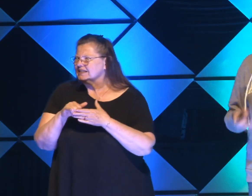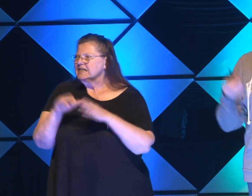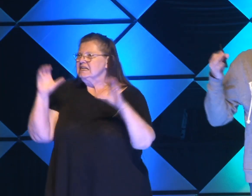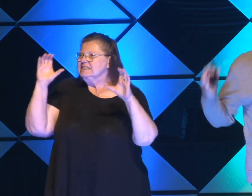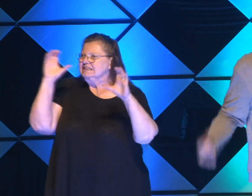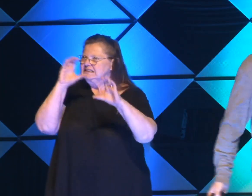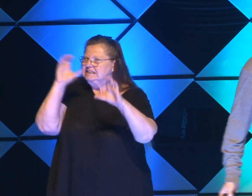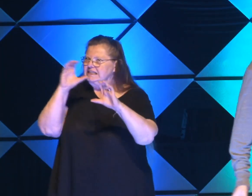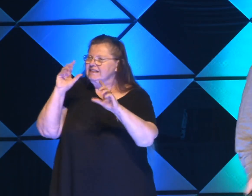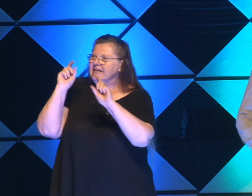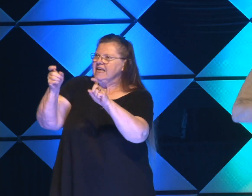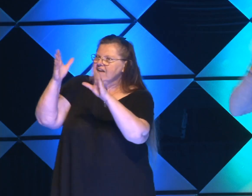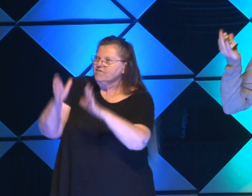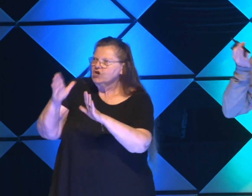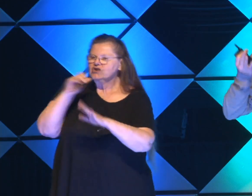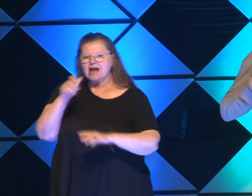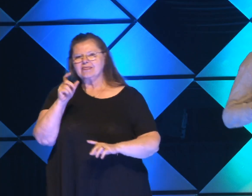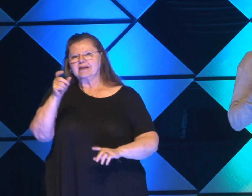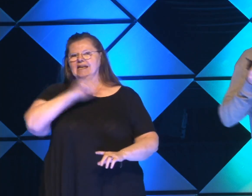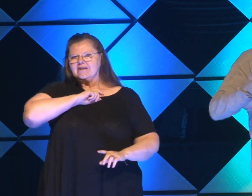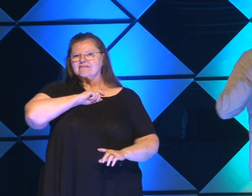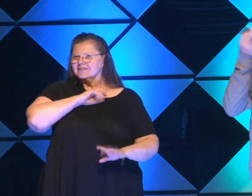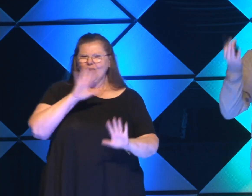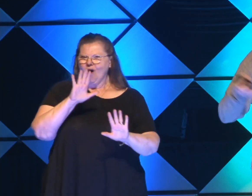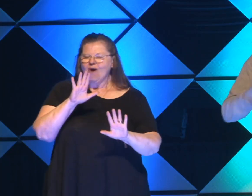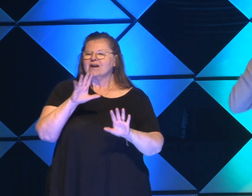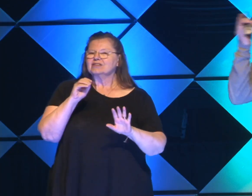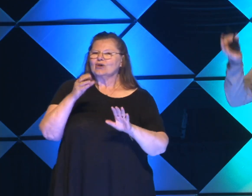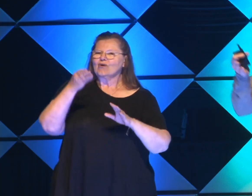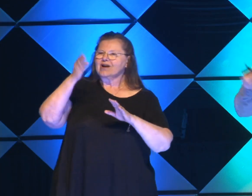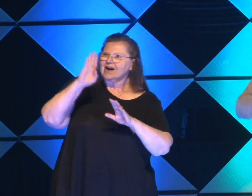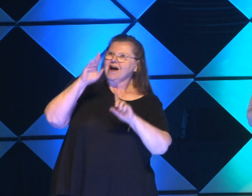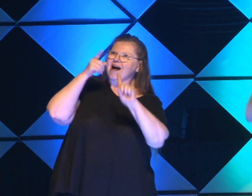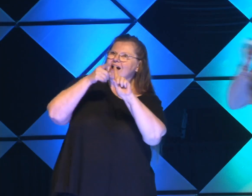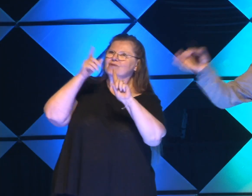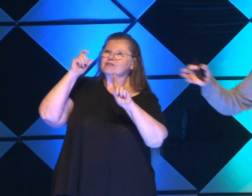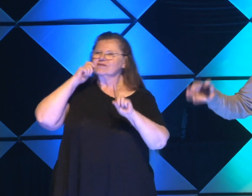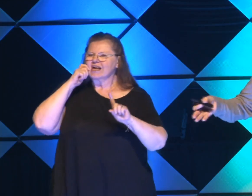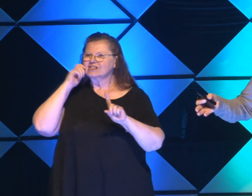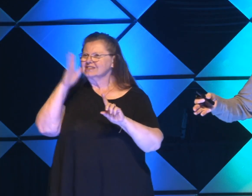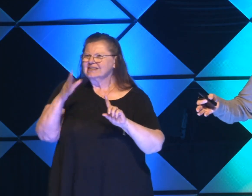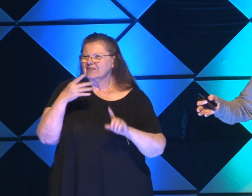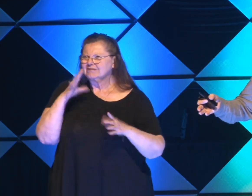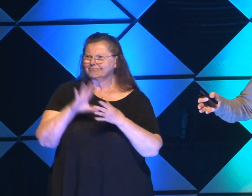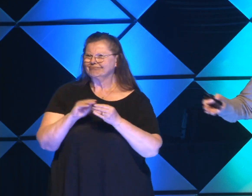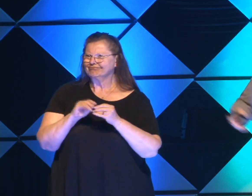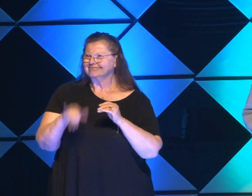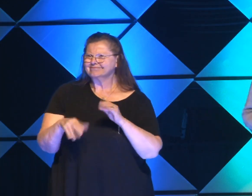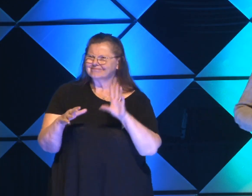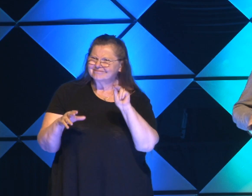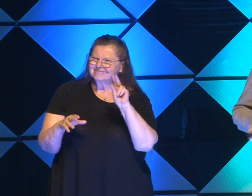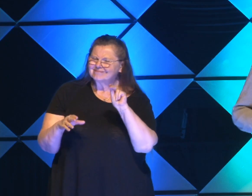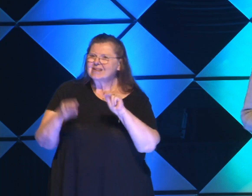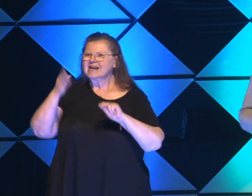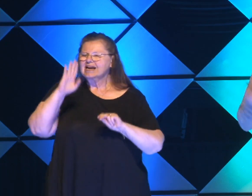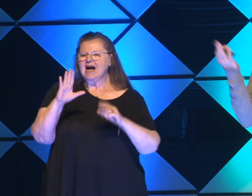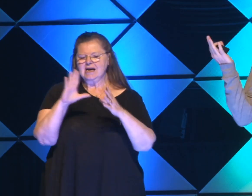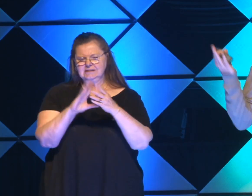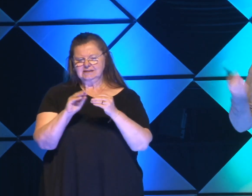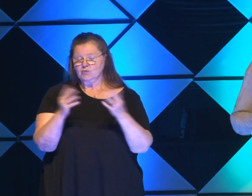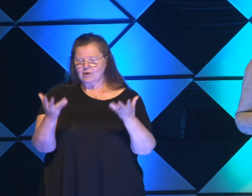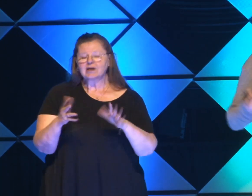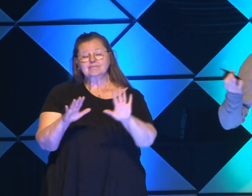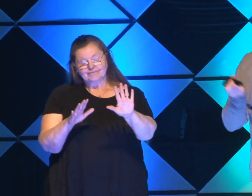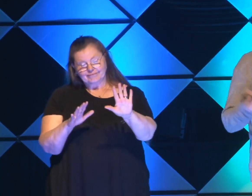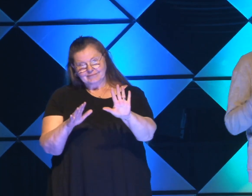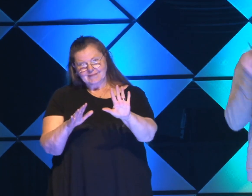gift. Well, what's interestingly enough, like Jesus, this guy who like we say was God in flesh, he never said that. He actually said, I mean, this